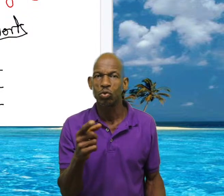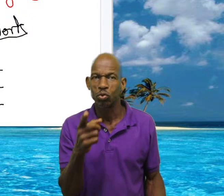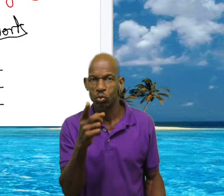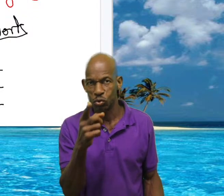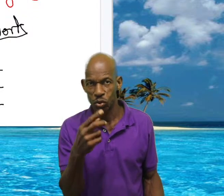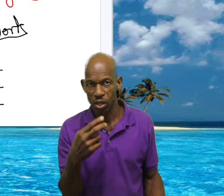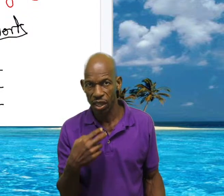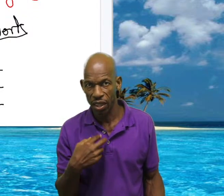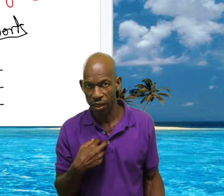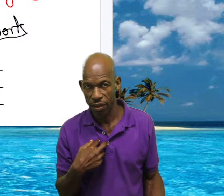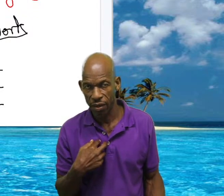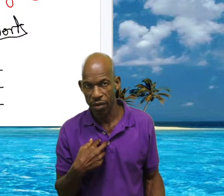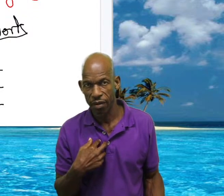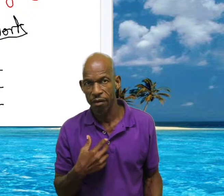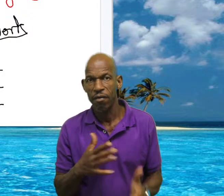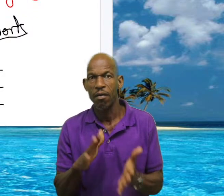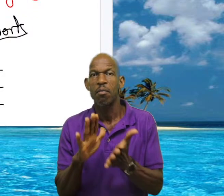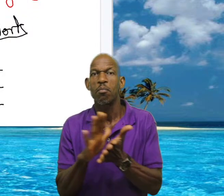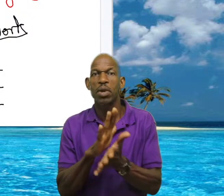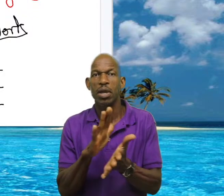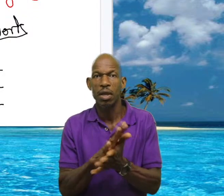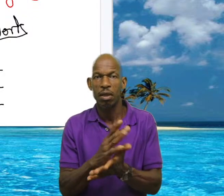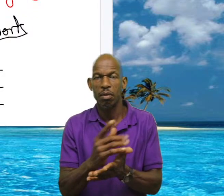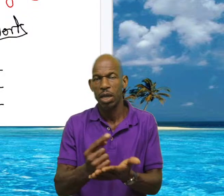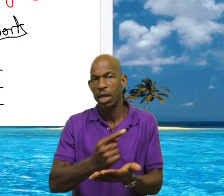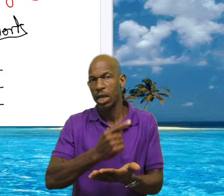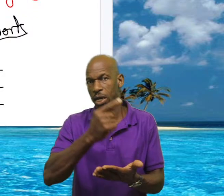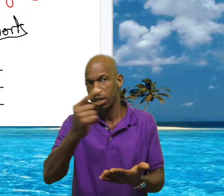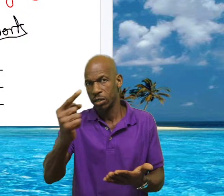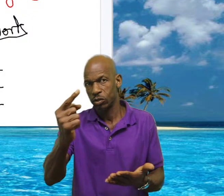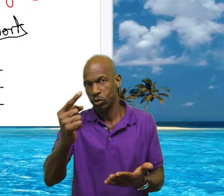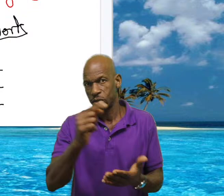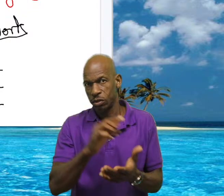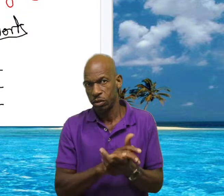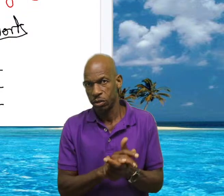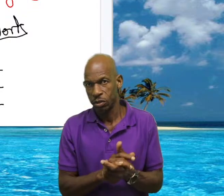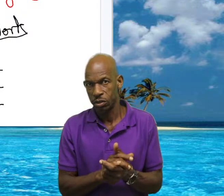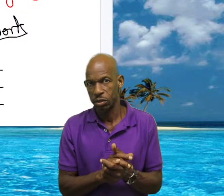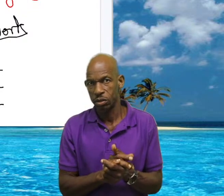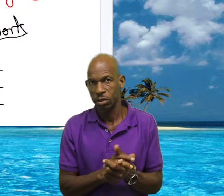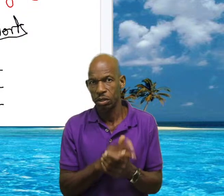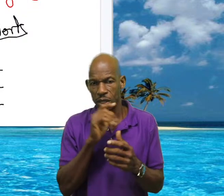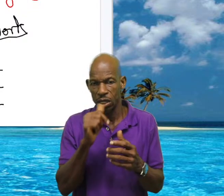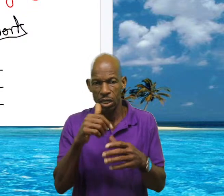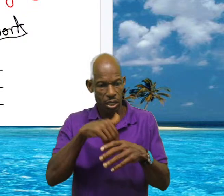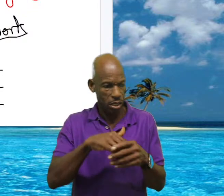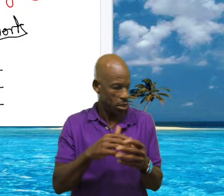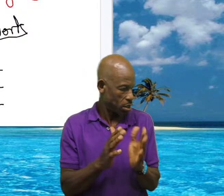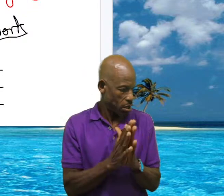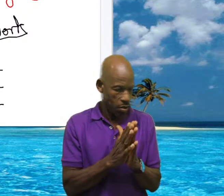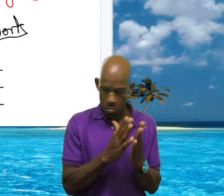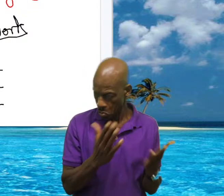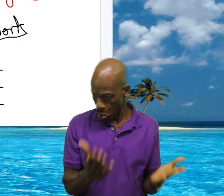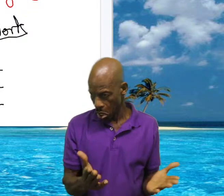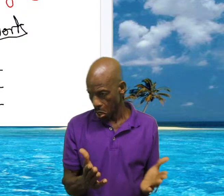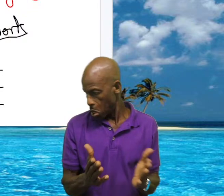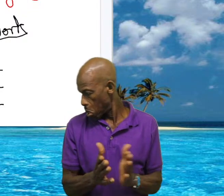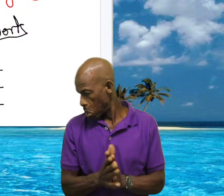a piece of paper. I don't want you to do your test in your English book where you're writing on all your notes. You're going to